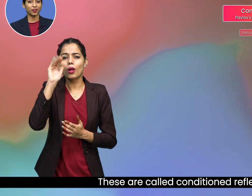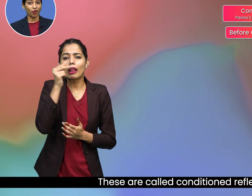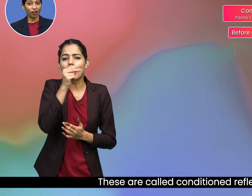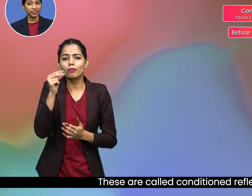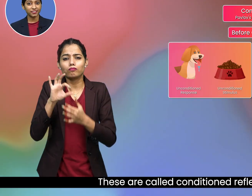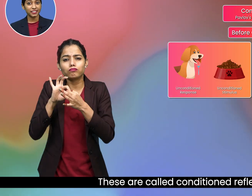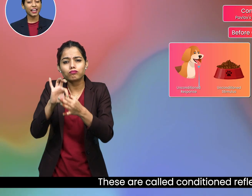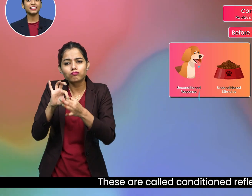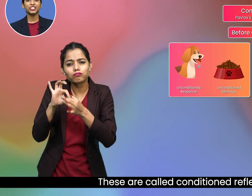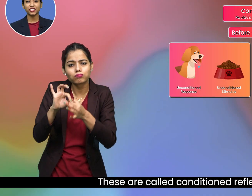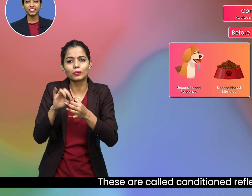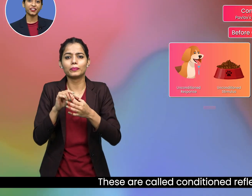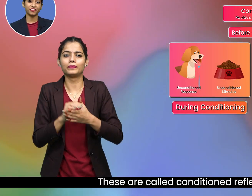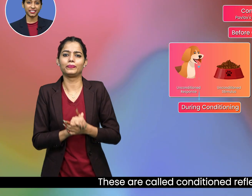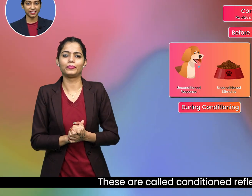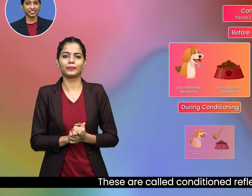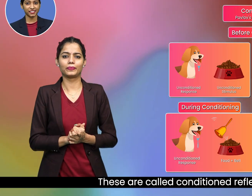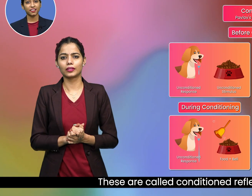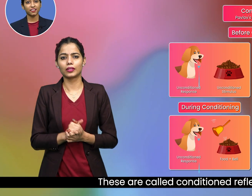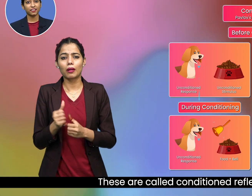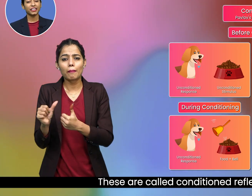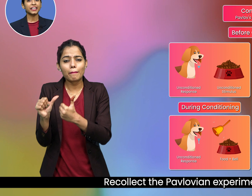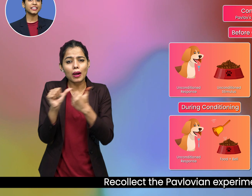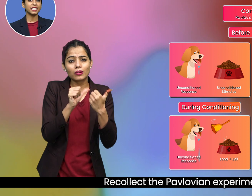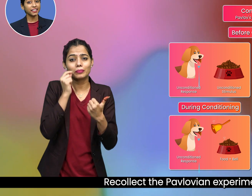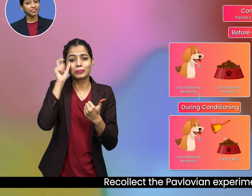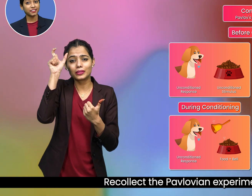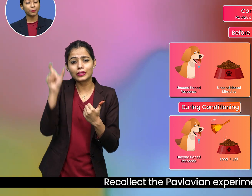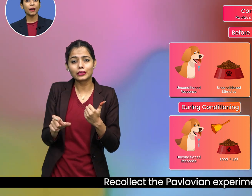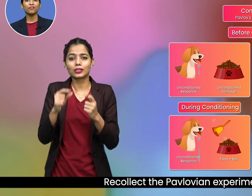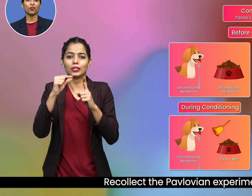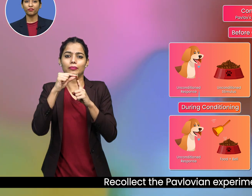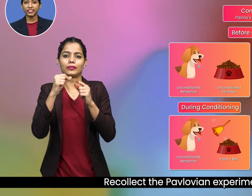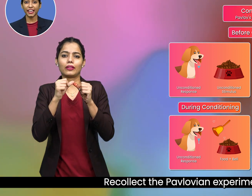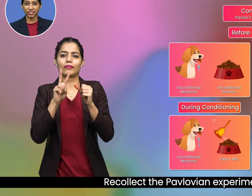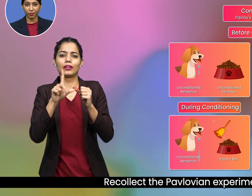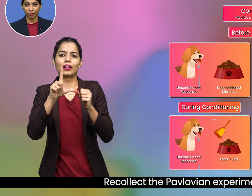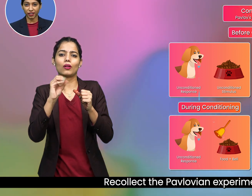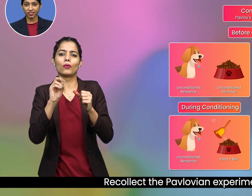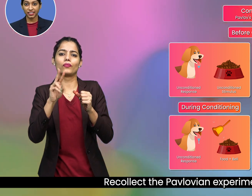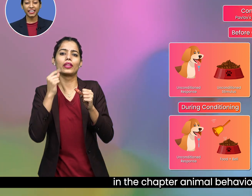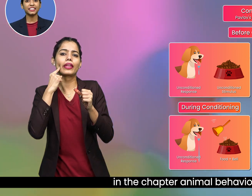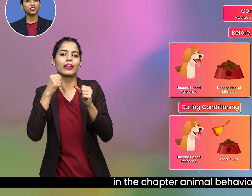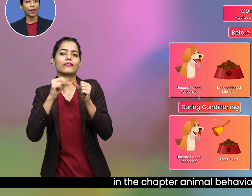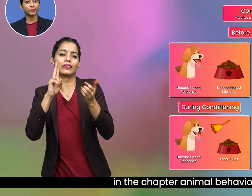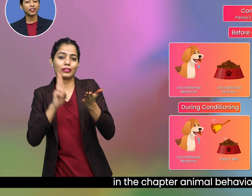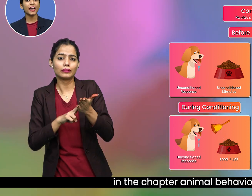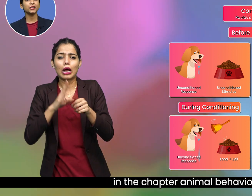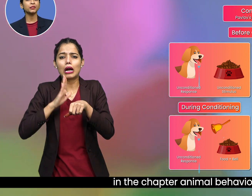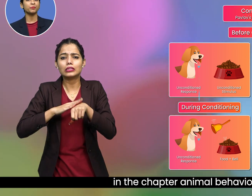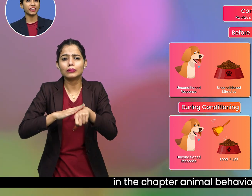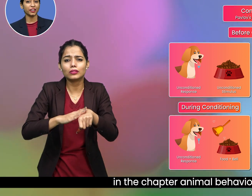These are called conditioned reflexes. Recollect the Pavlovian experiment in the